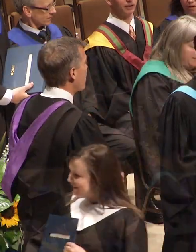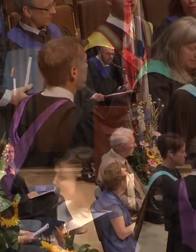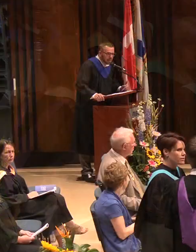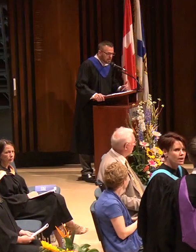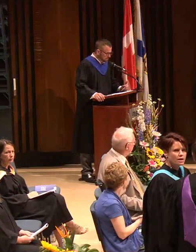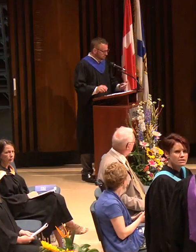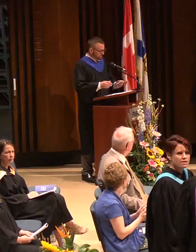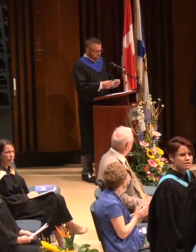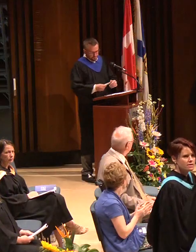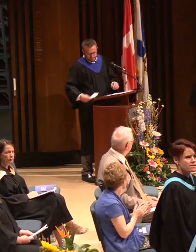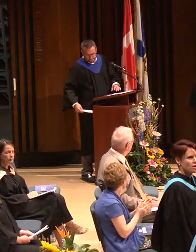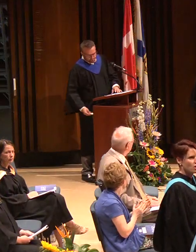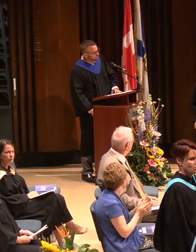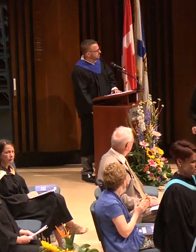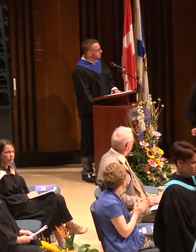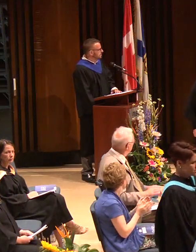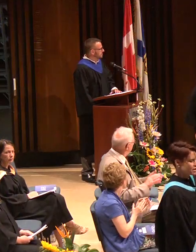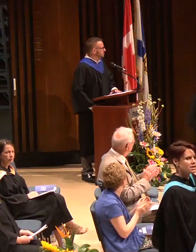Tanya King.